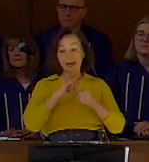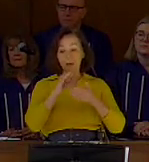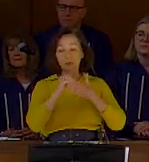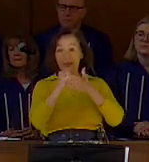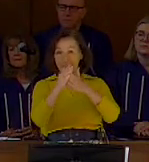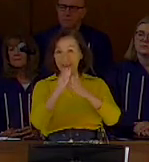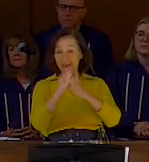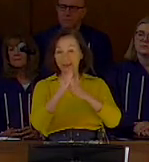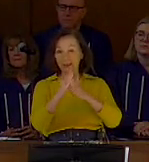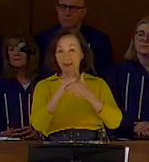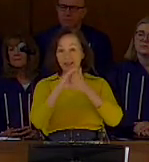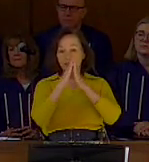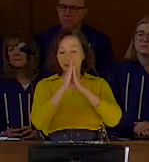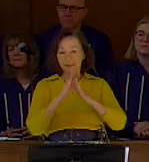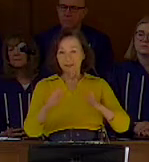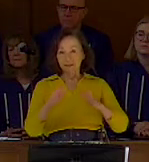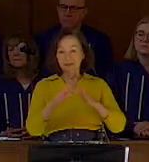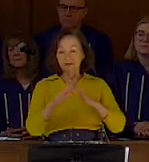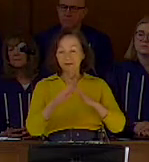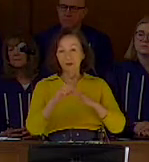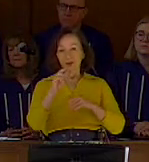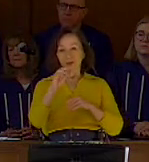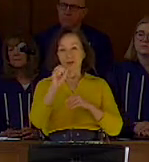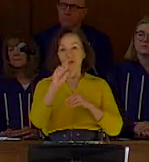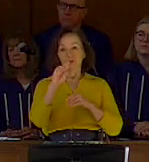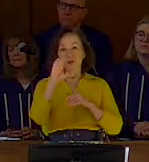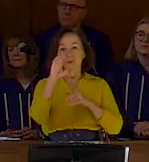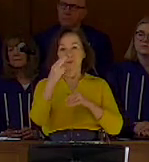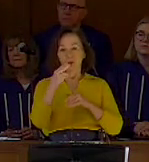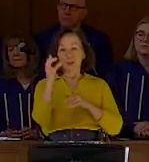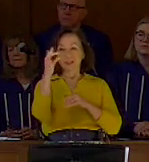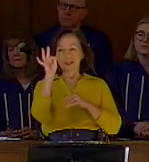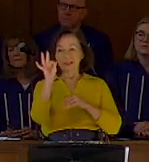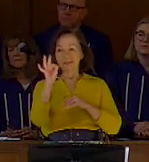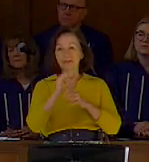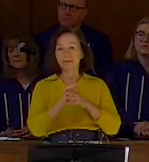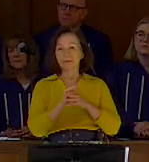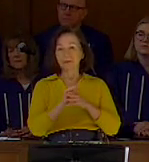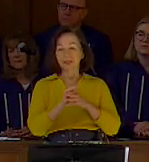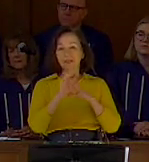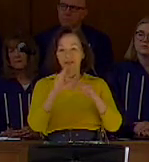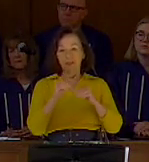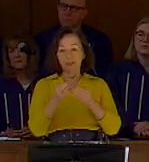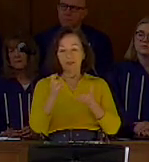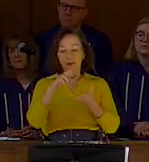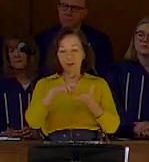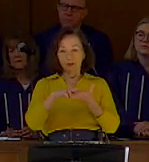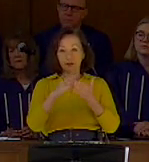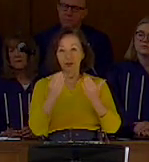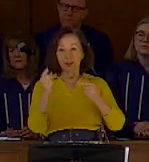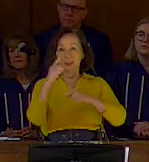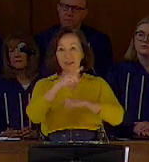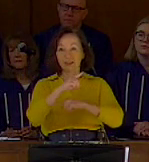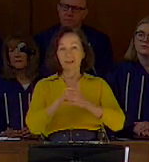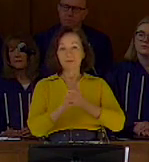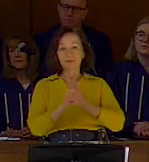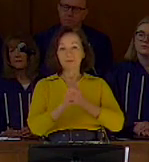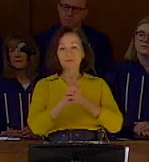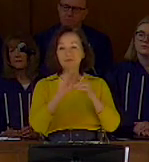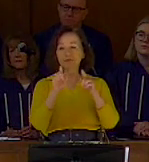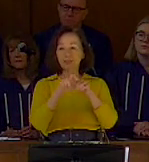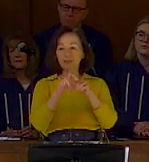retreat on March the 9th. If you'd like to be a part of that, please join us. They are taking registration today. As well as, I